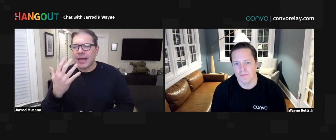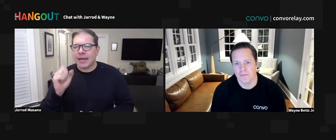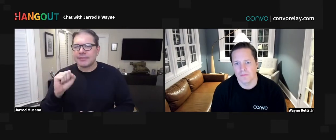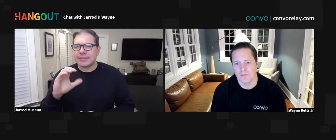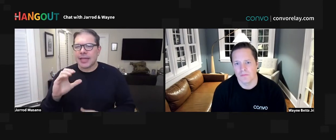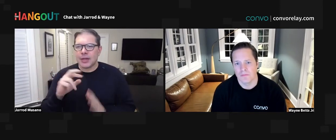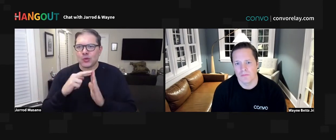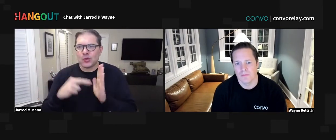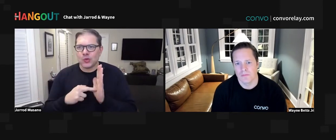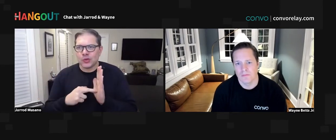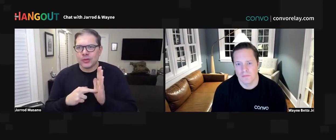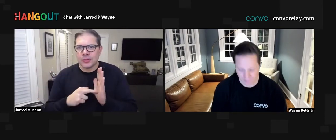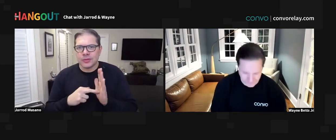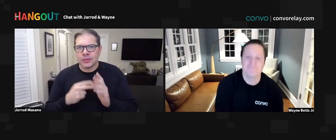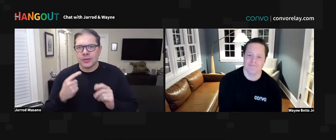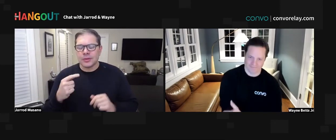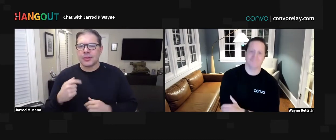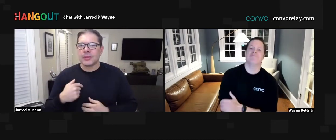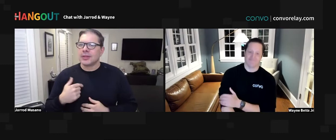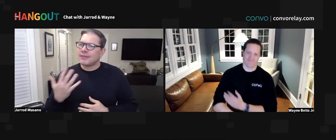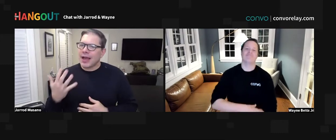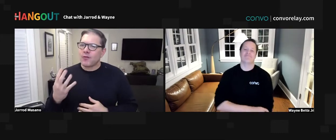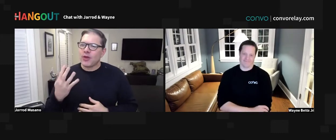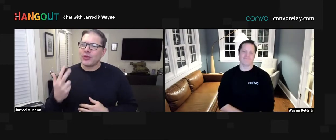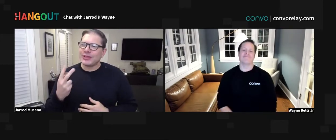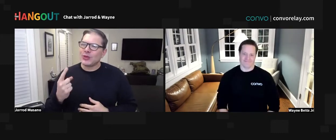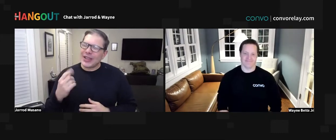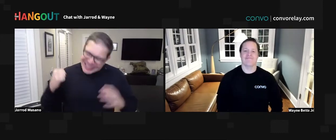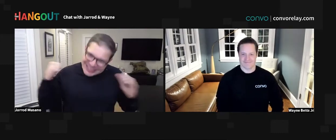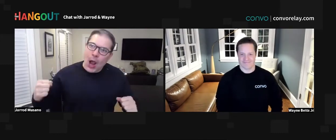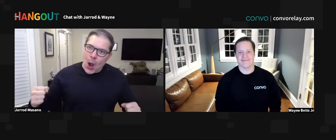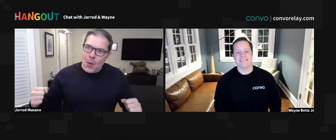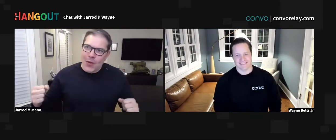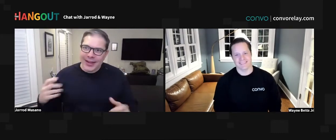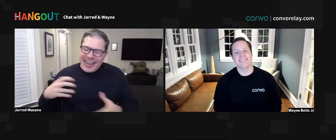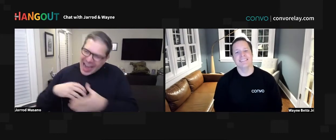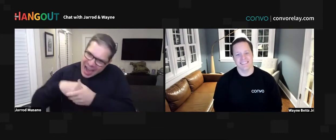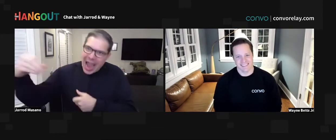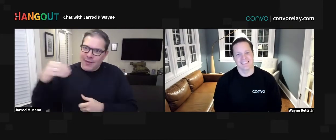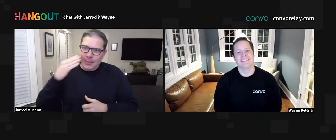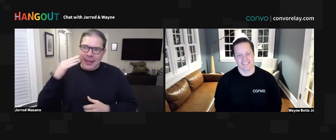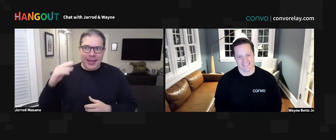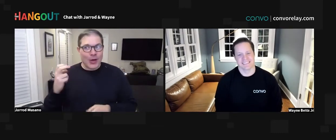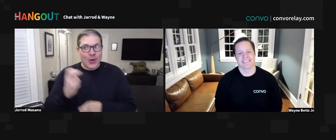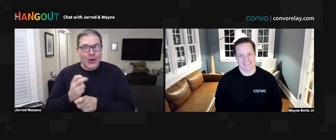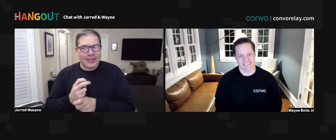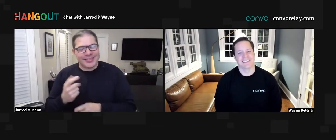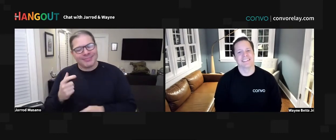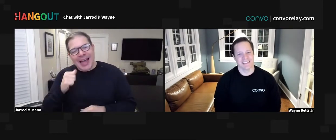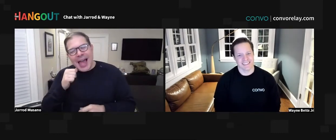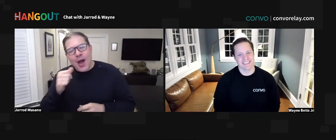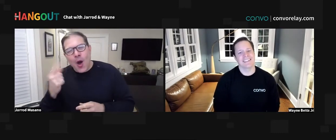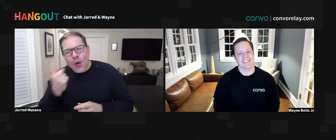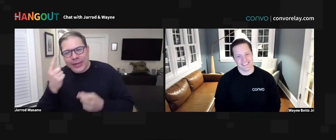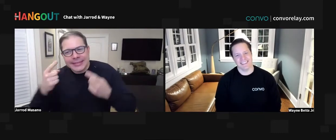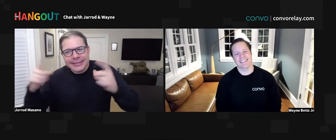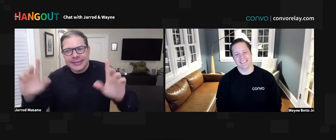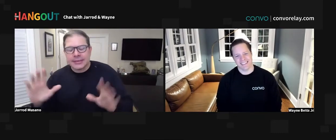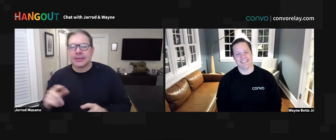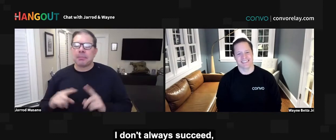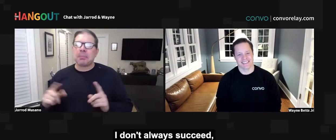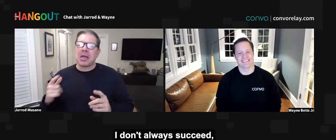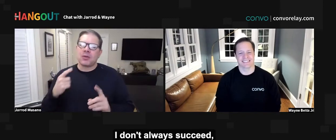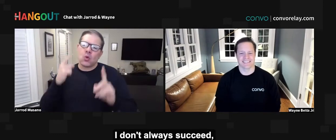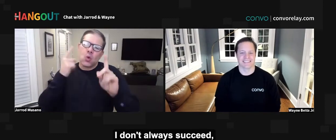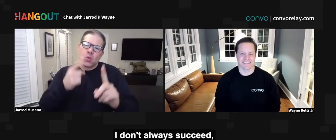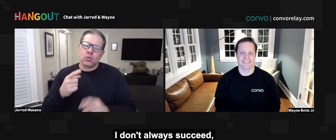meditate. I follow the 5-second rule. 5, 4, 3, 2, 1, go. Get out of bed. Yeah, it's